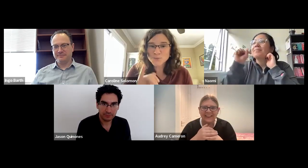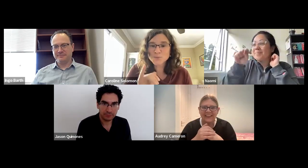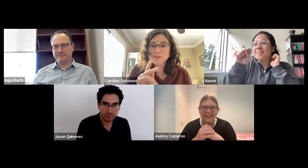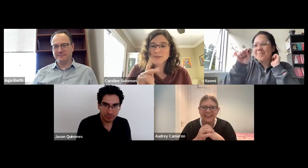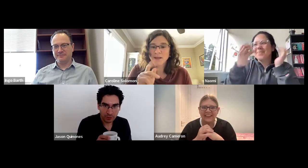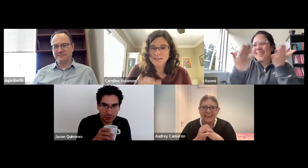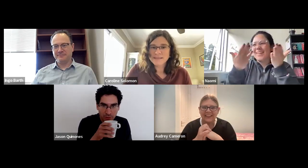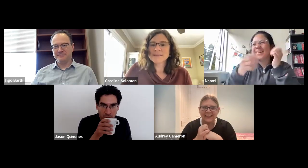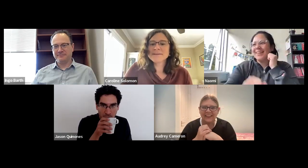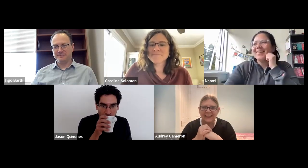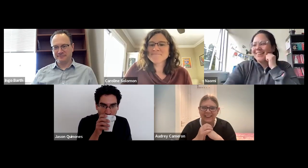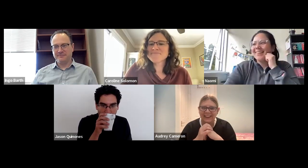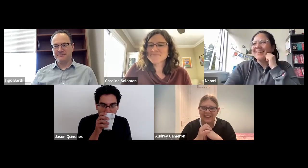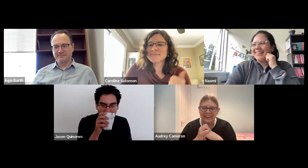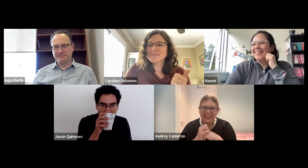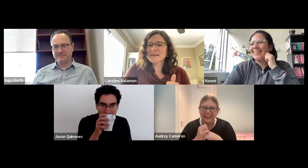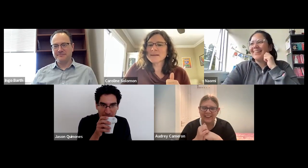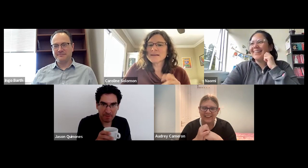And Kayla's here? Yep, she's here.